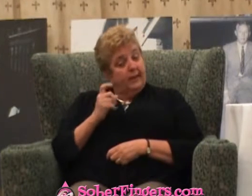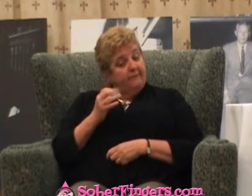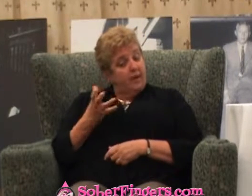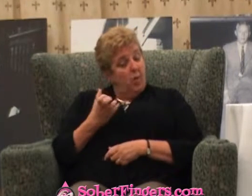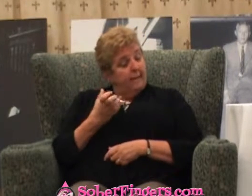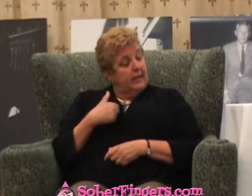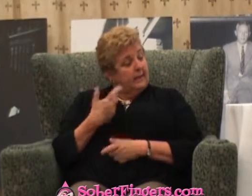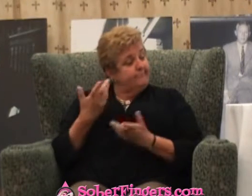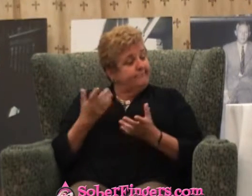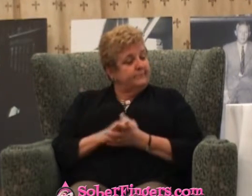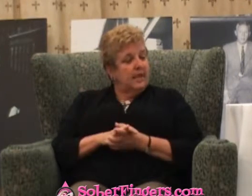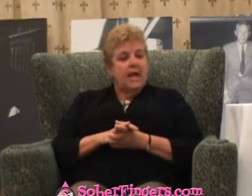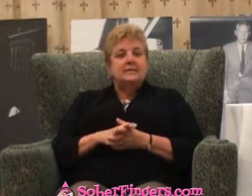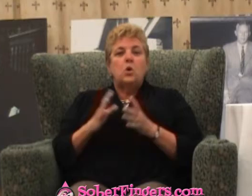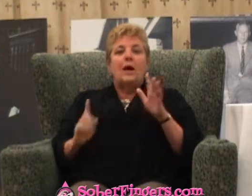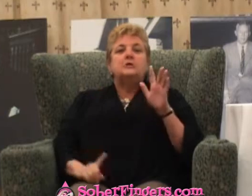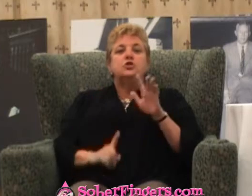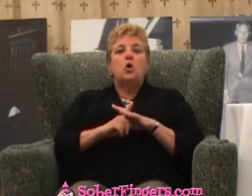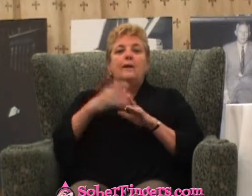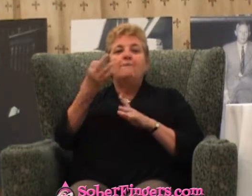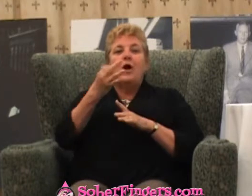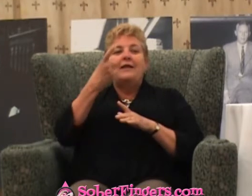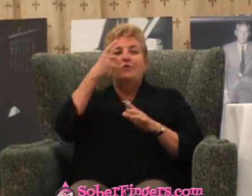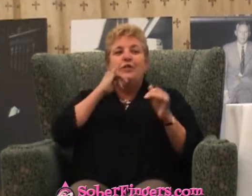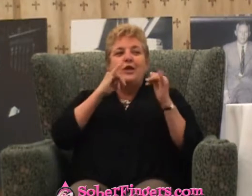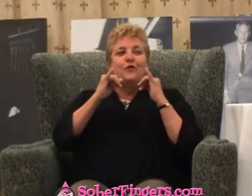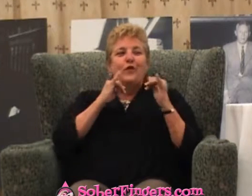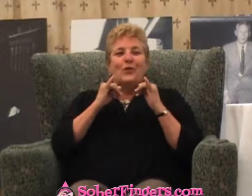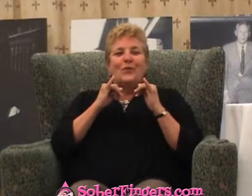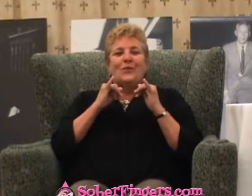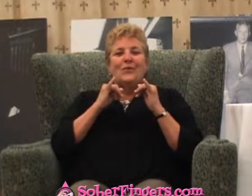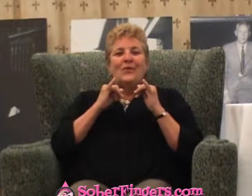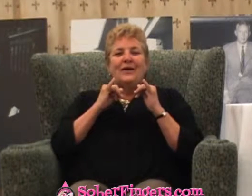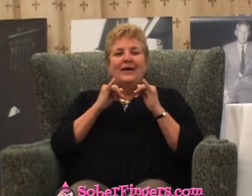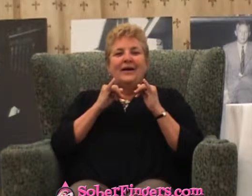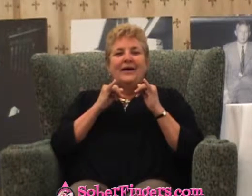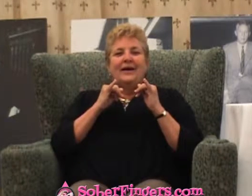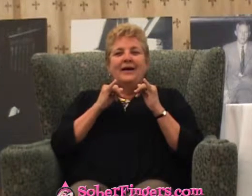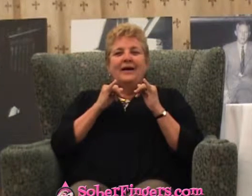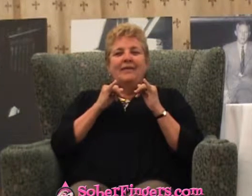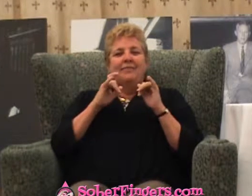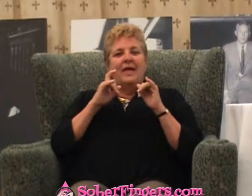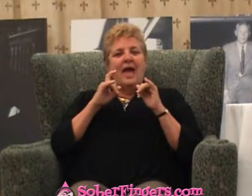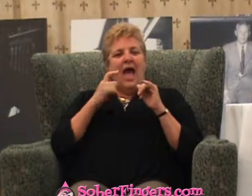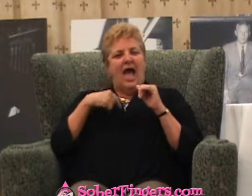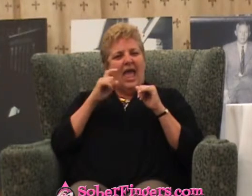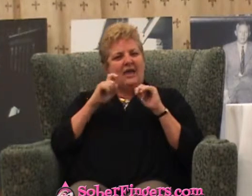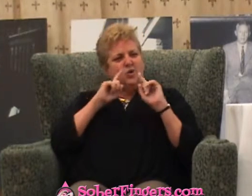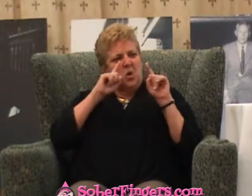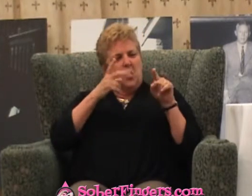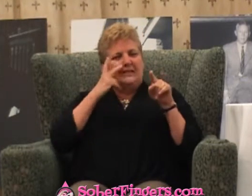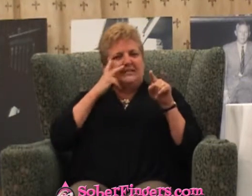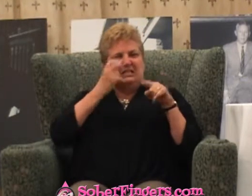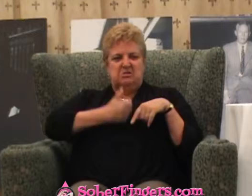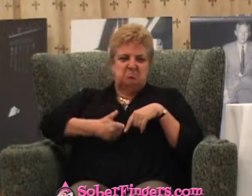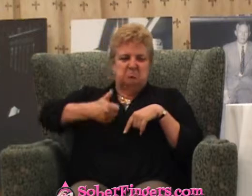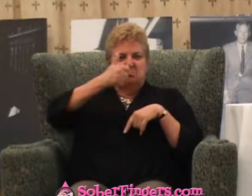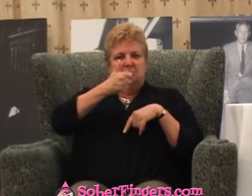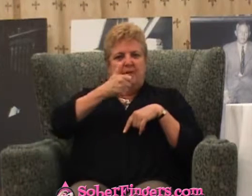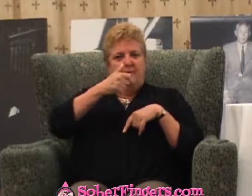When I showed up that Friday, they had me see the head public defender of all Los Angeles County, a guy at the time